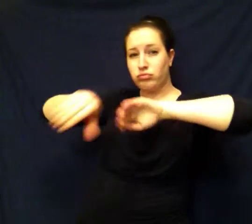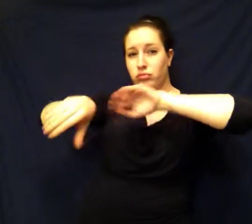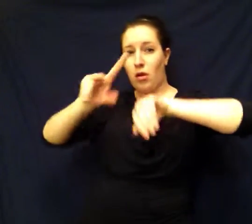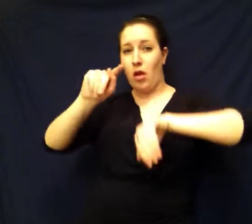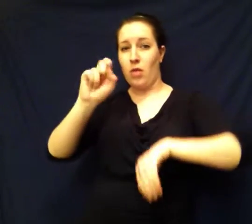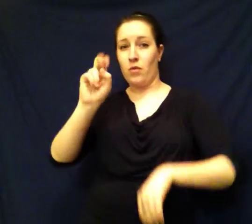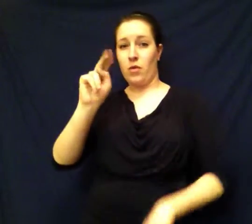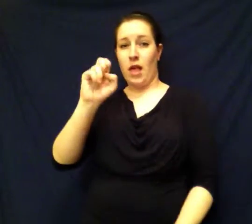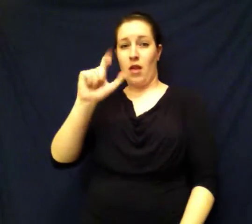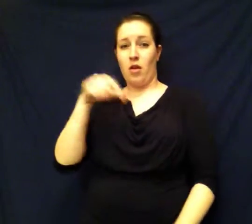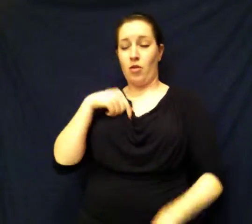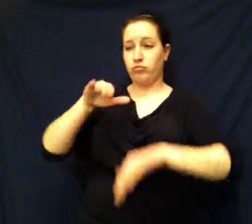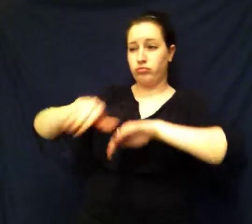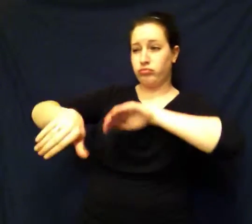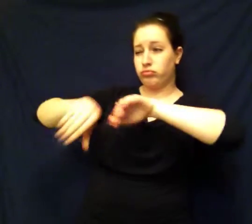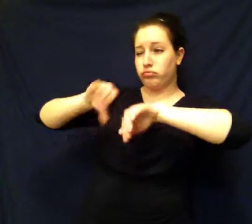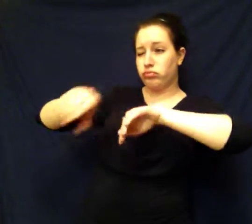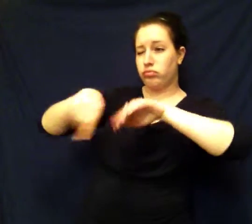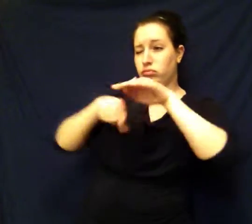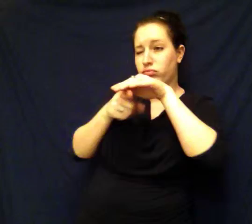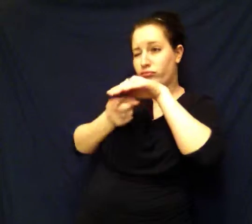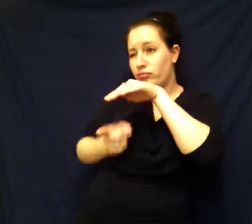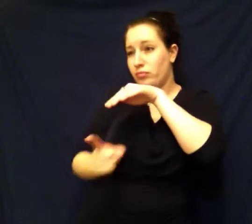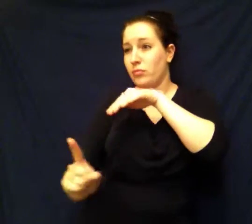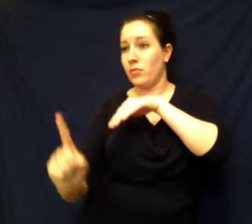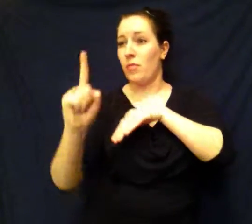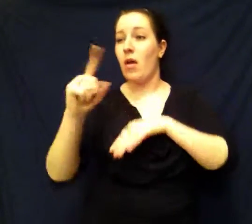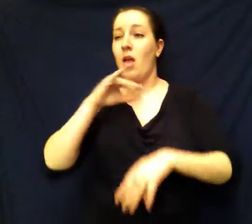went scrambling out into the neighborhood to seek their fate.